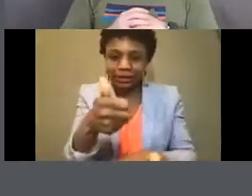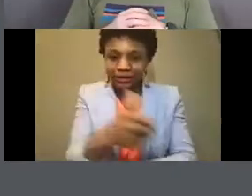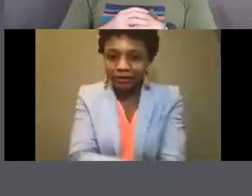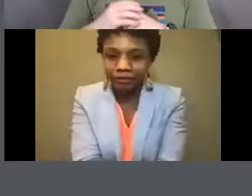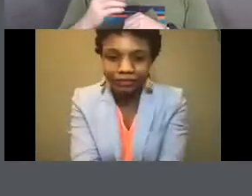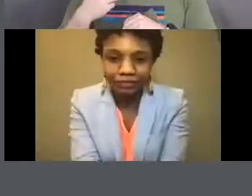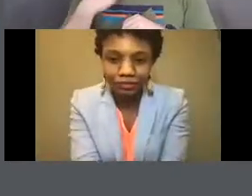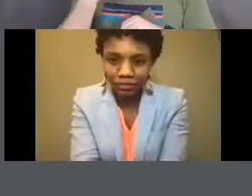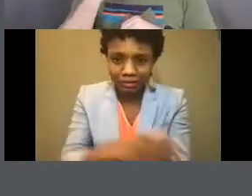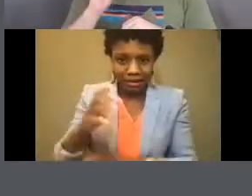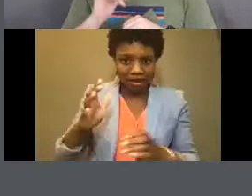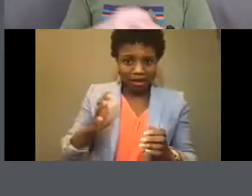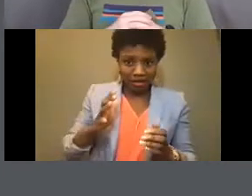Does that work for you, Tim?